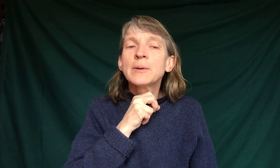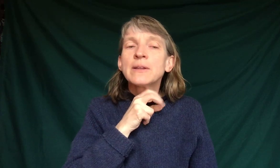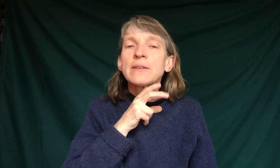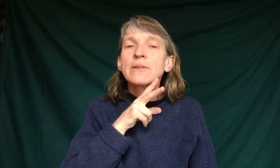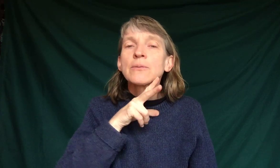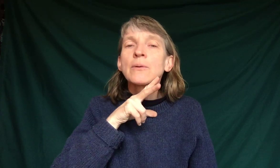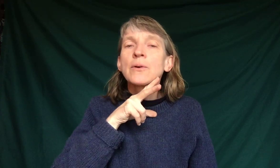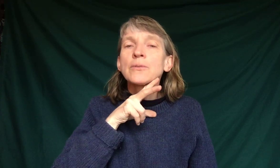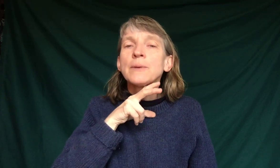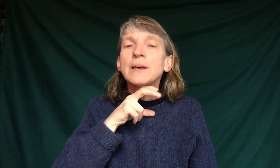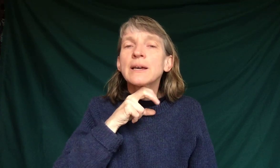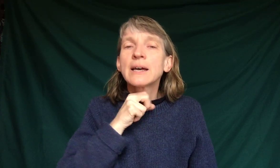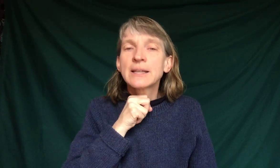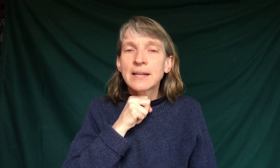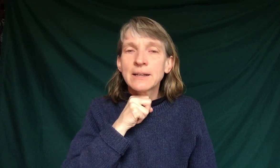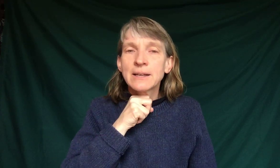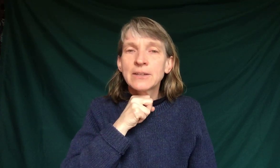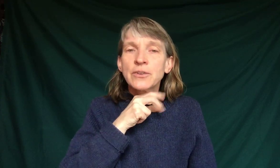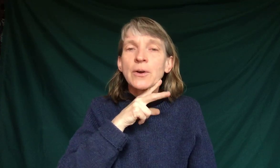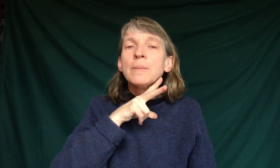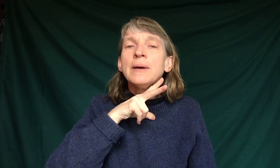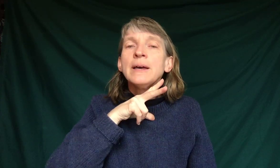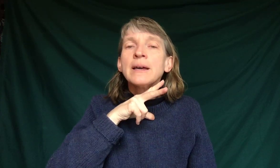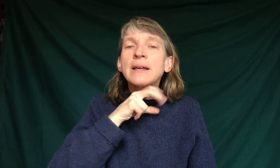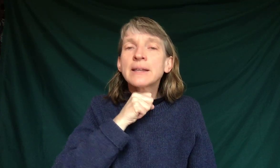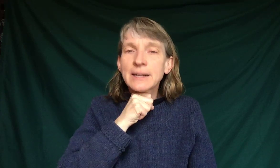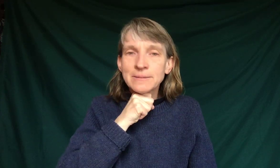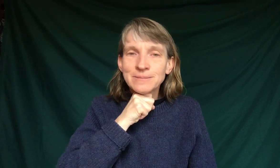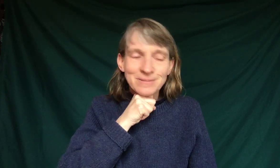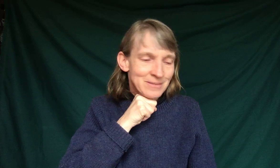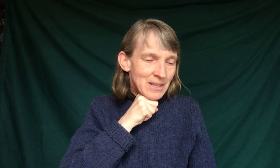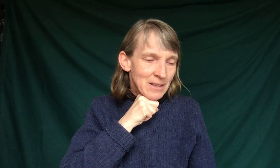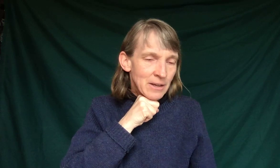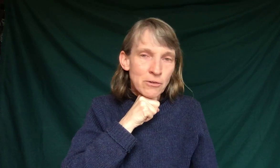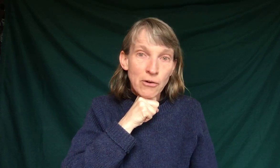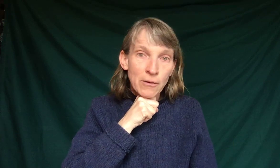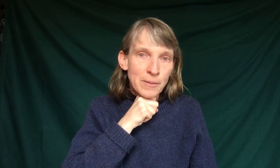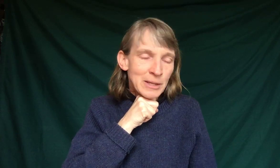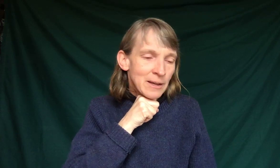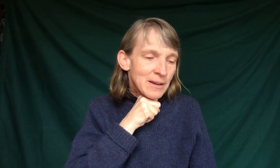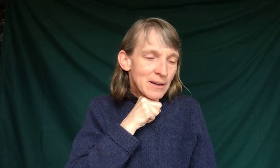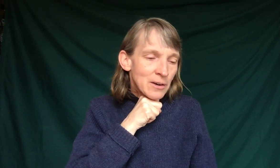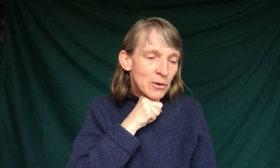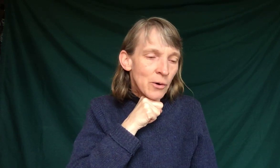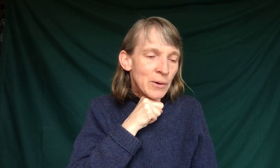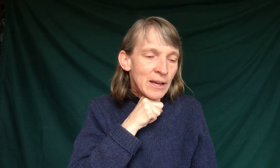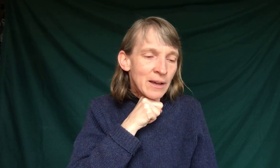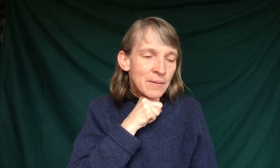their throat goes big and little. So you go big and little, like you're a frog ribbiting or croaking.